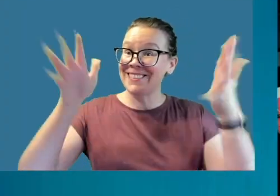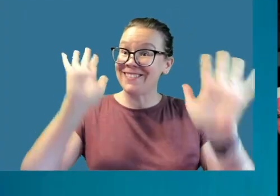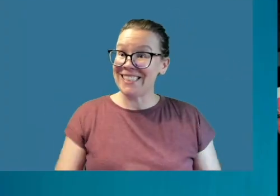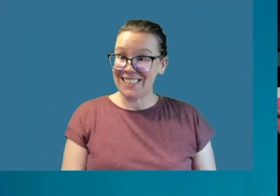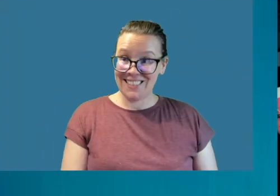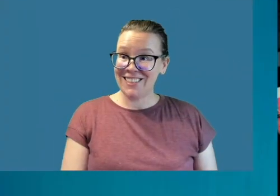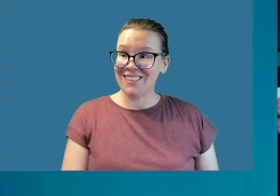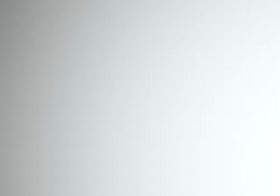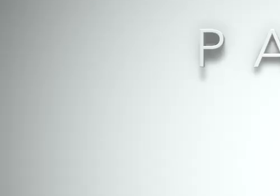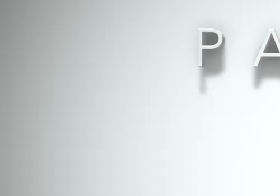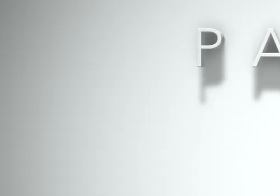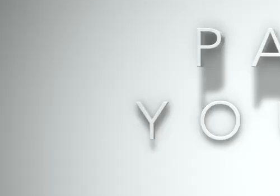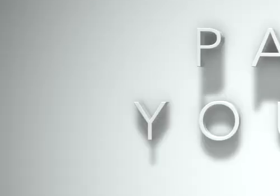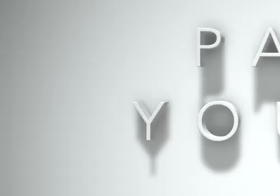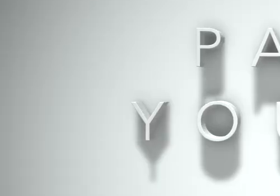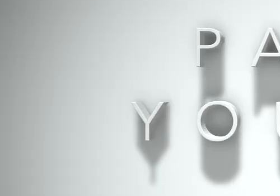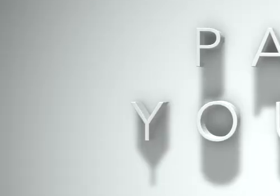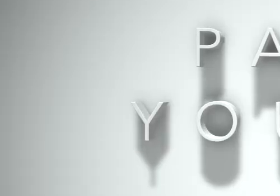And I'm done sewing.